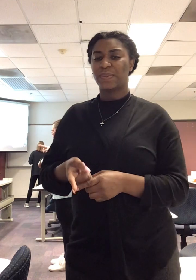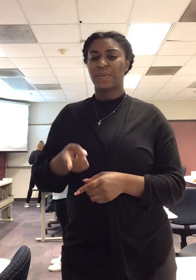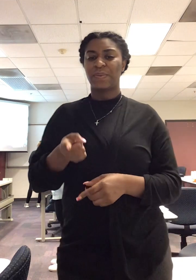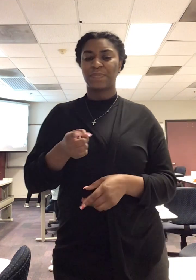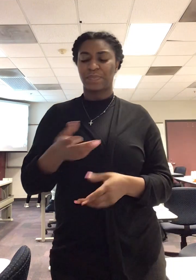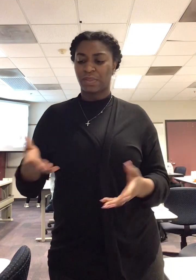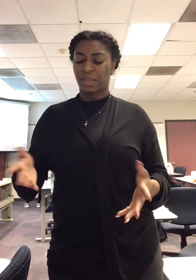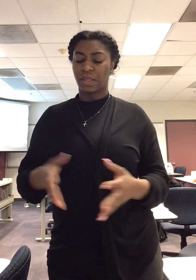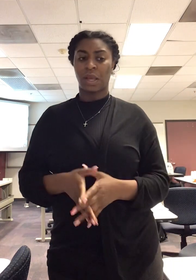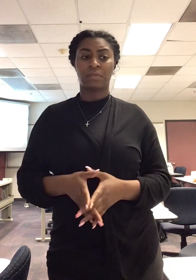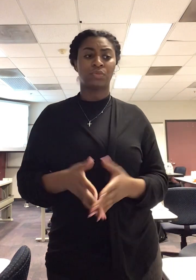examples of primary sources?